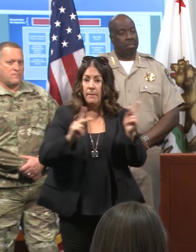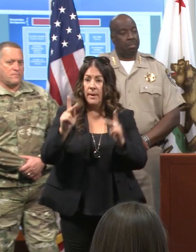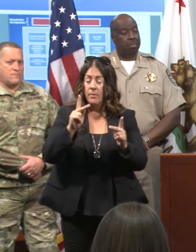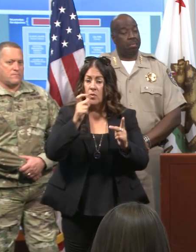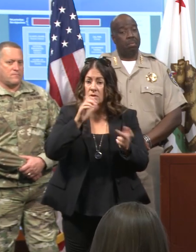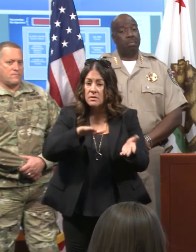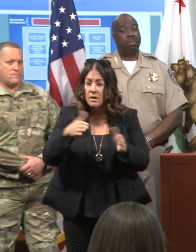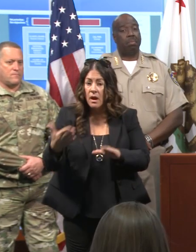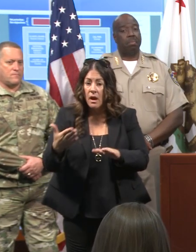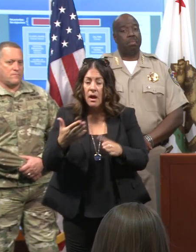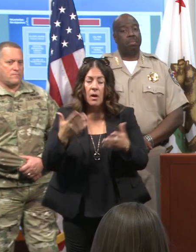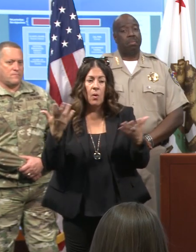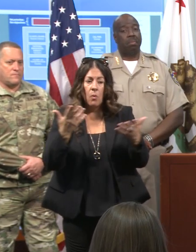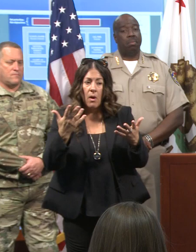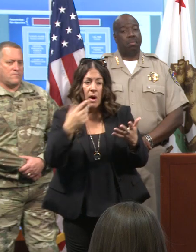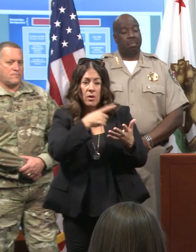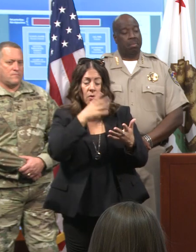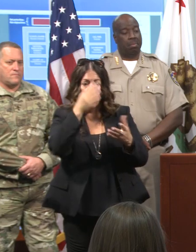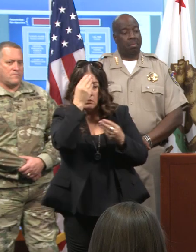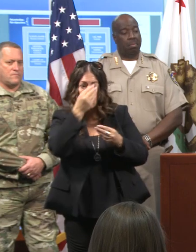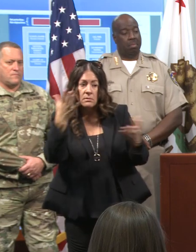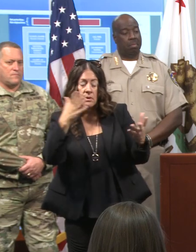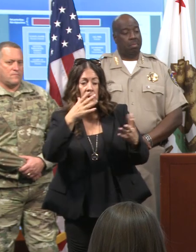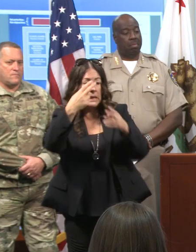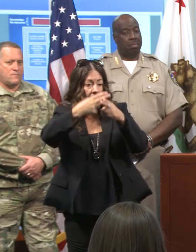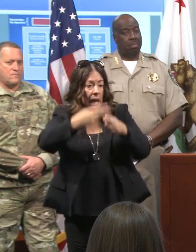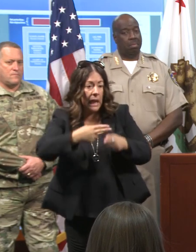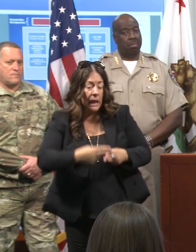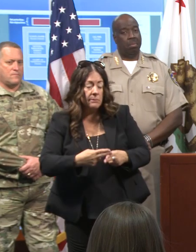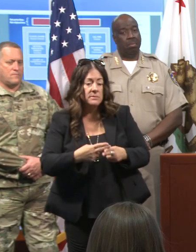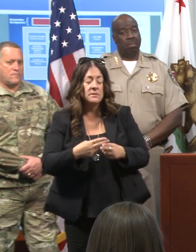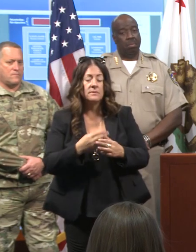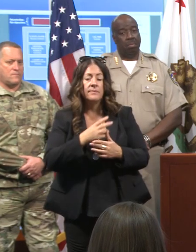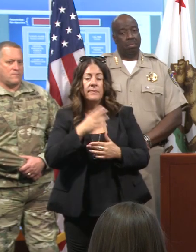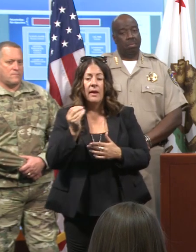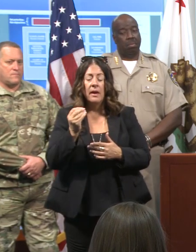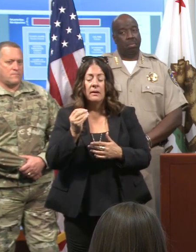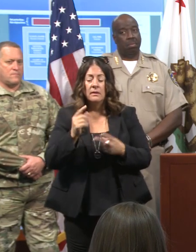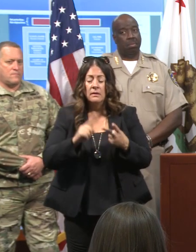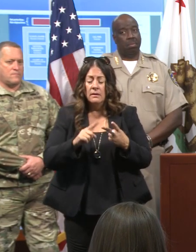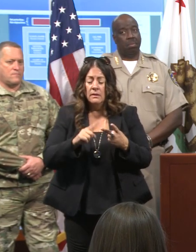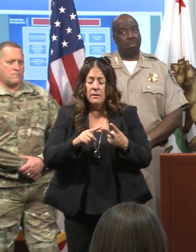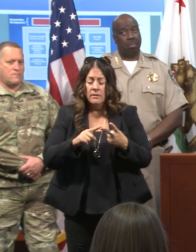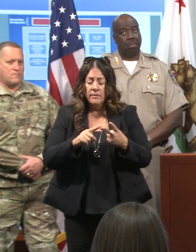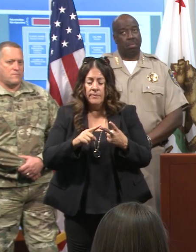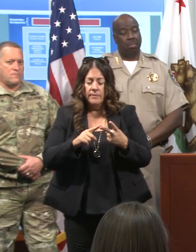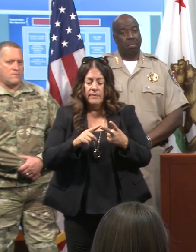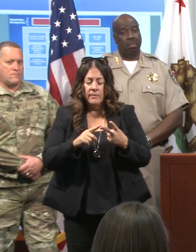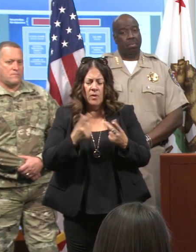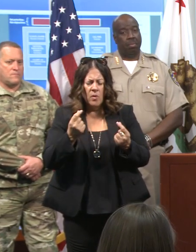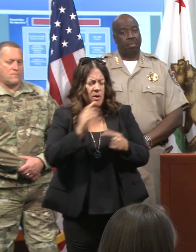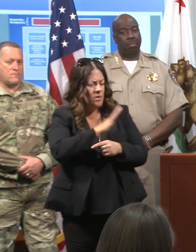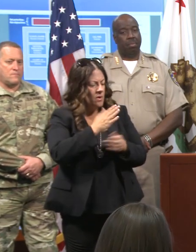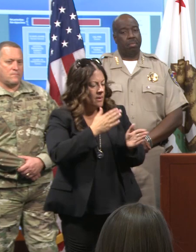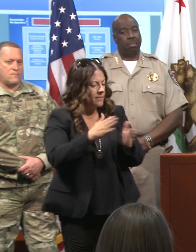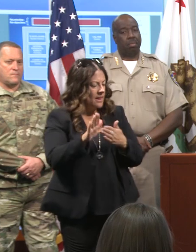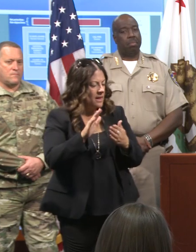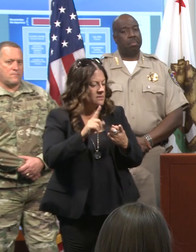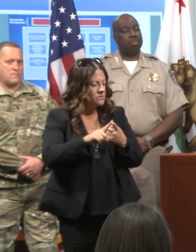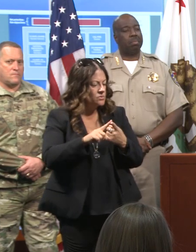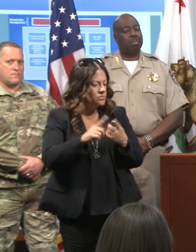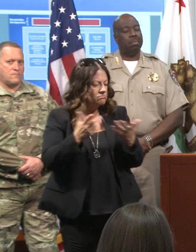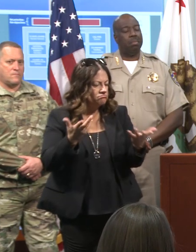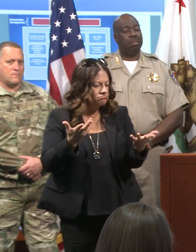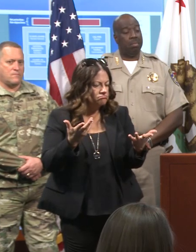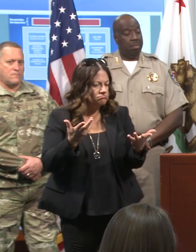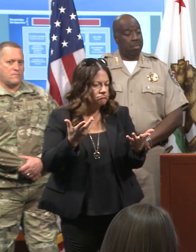be for releasing those names of the people who died? And then the other question would be, what are the plans for going into some